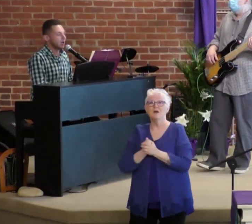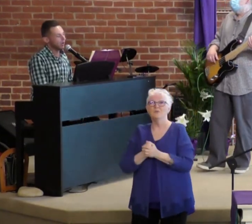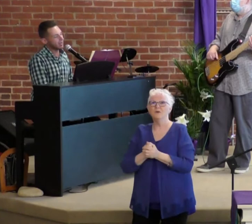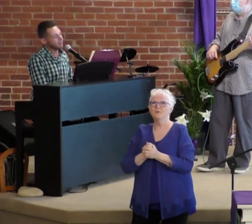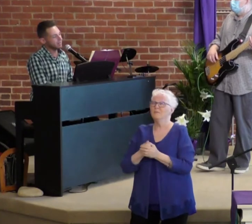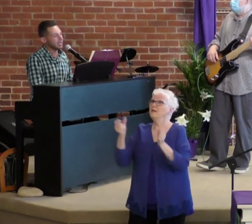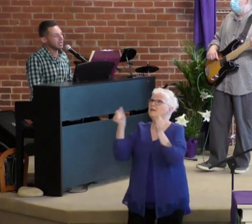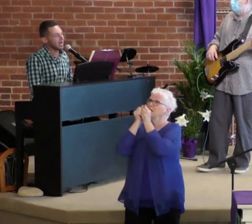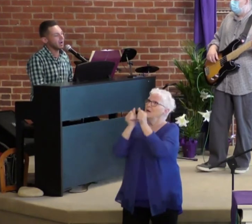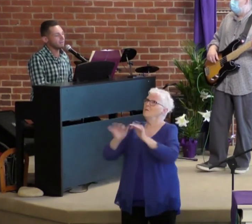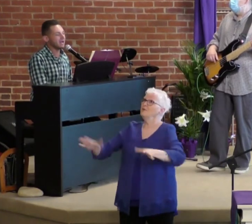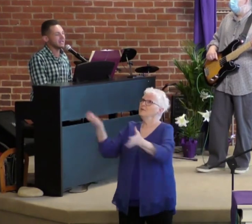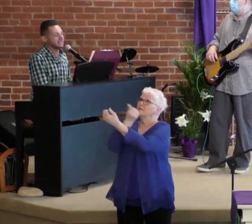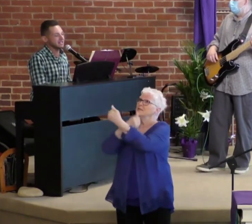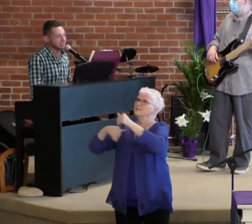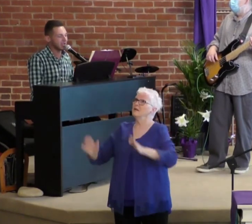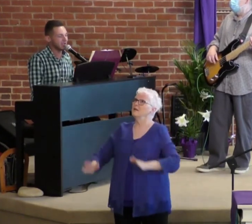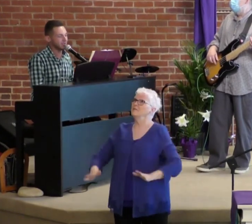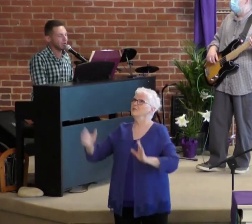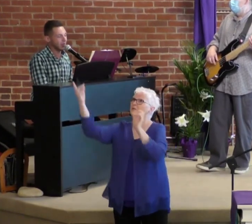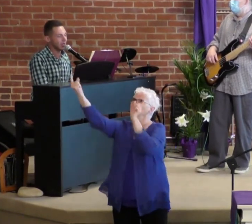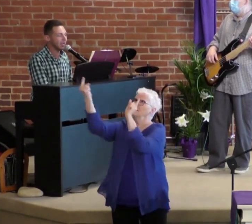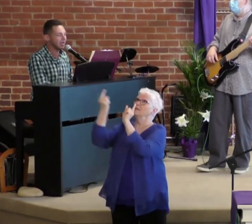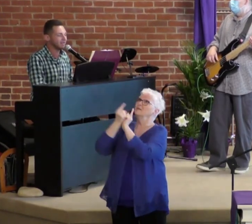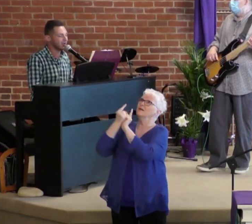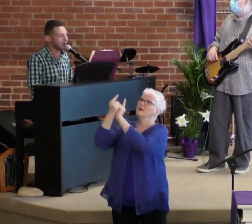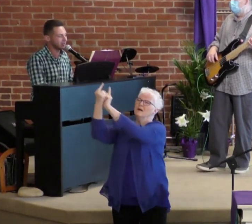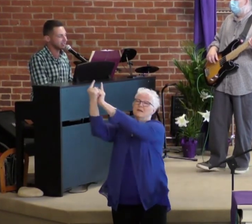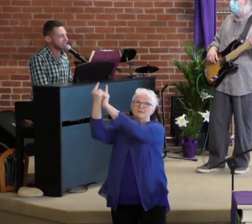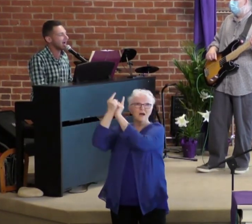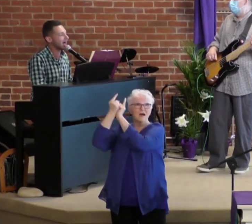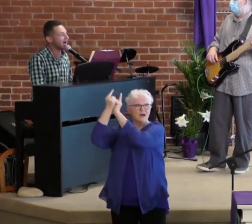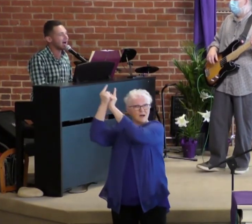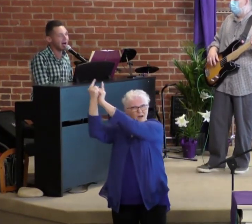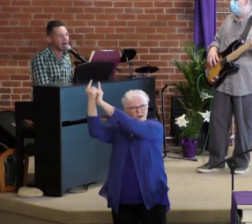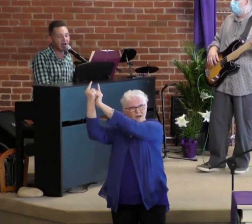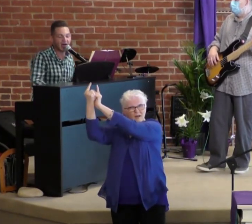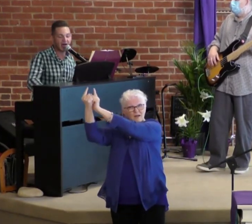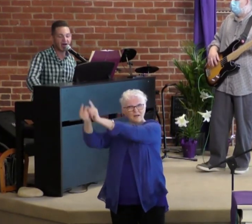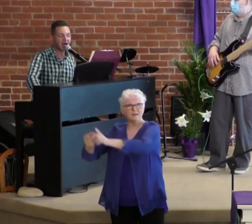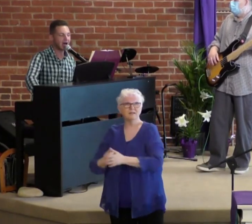hallelujah, when we meet our blessed Savior in the